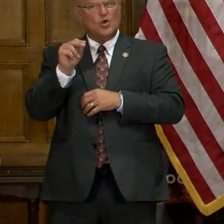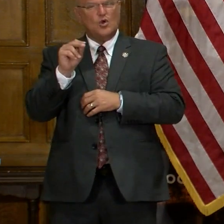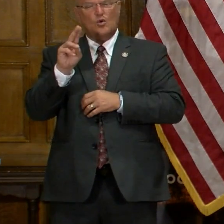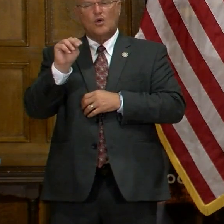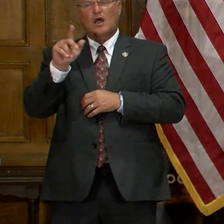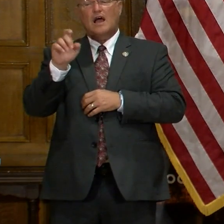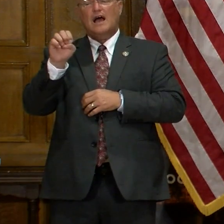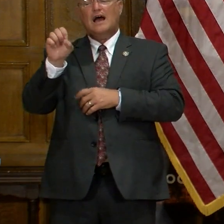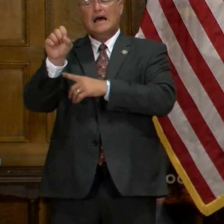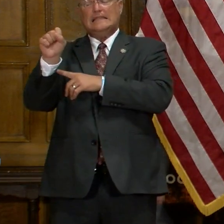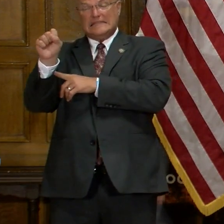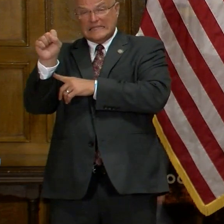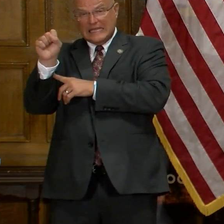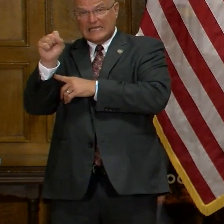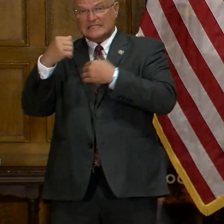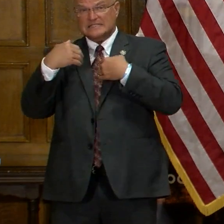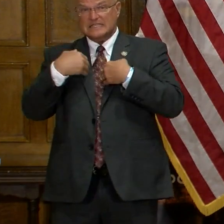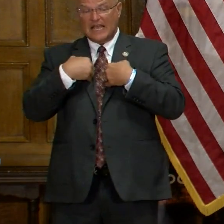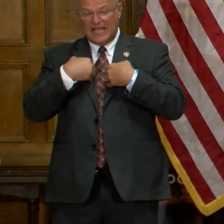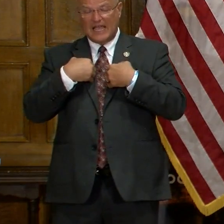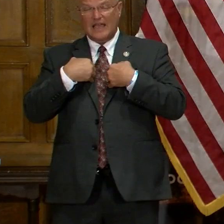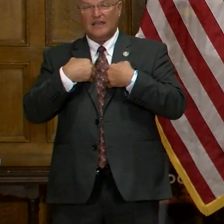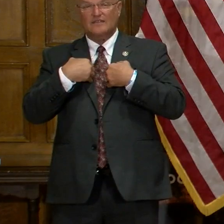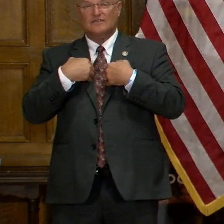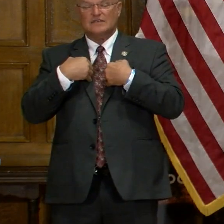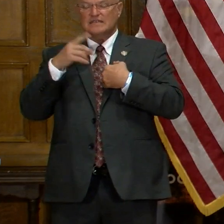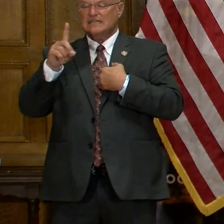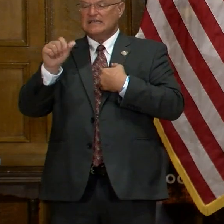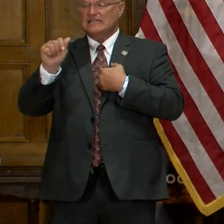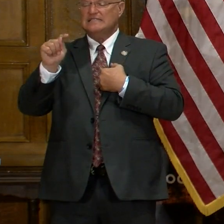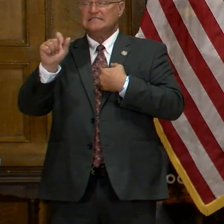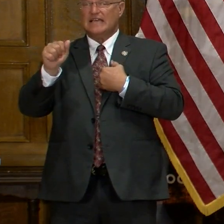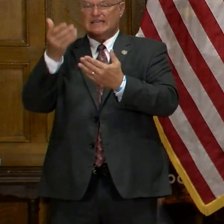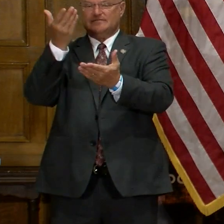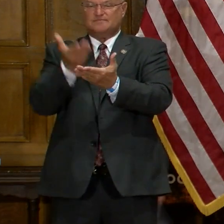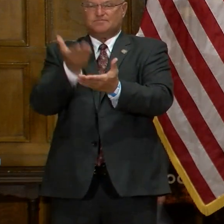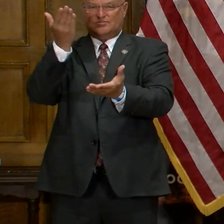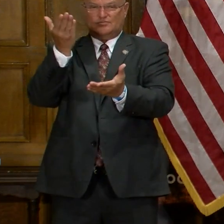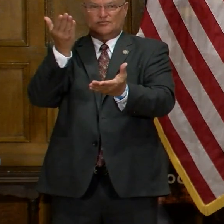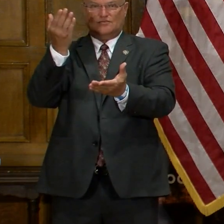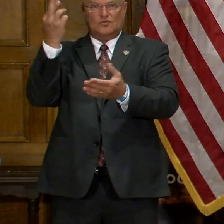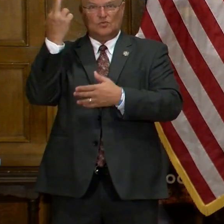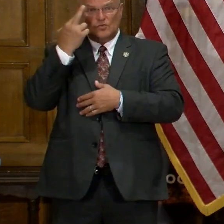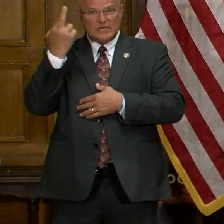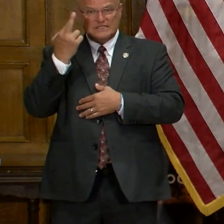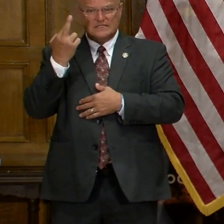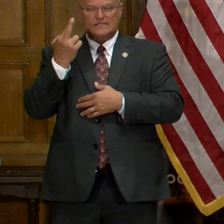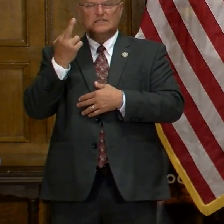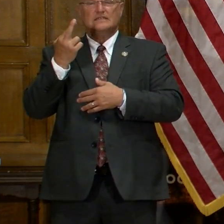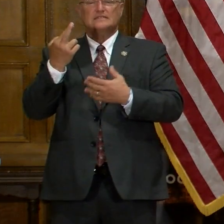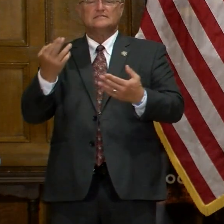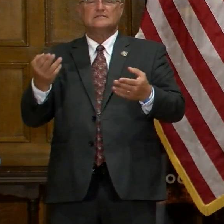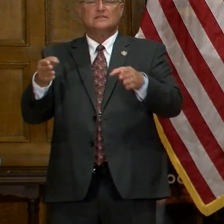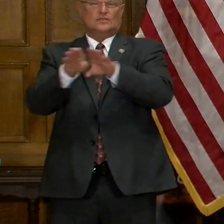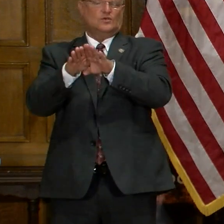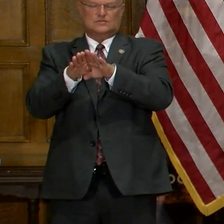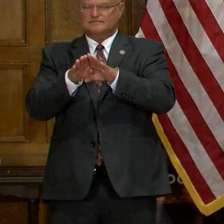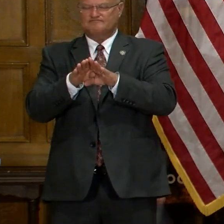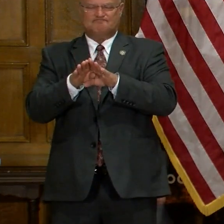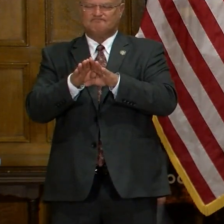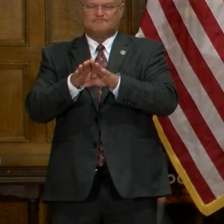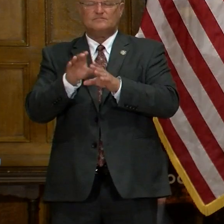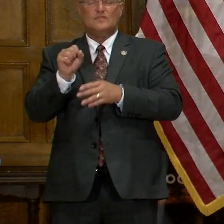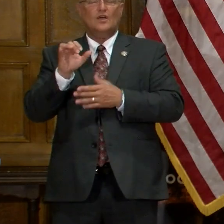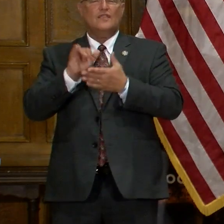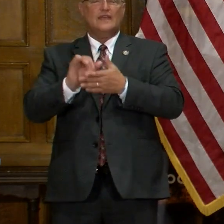unless there's a absolute substantial data-driven, science-driven medical reason to put a restriction